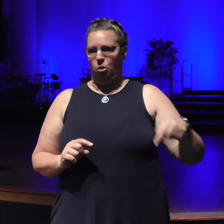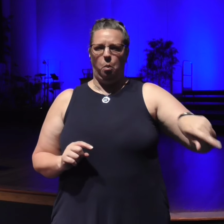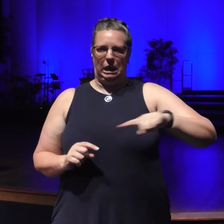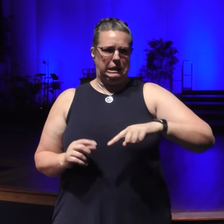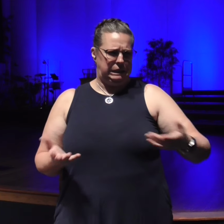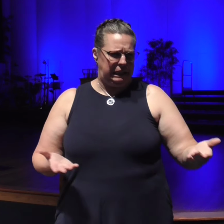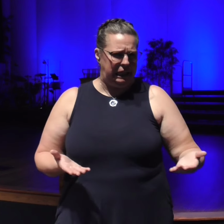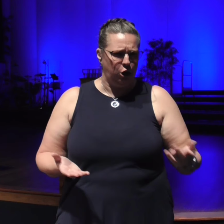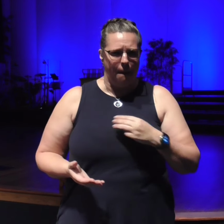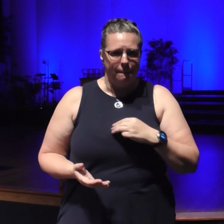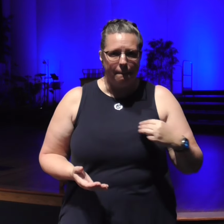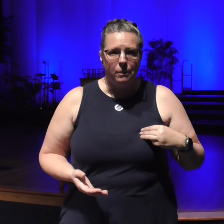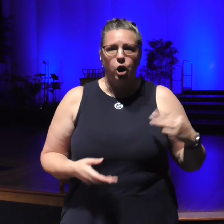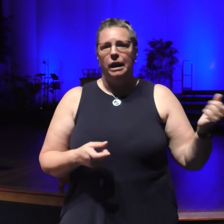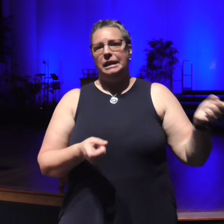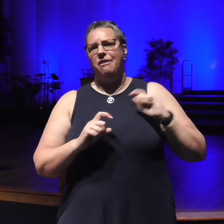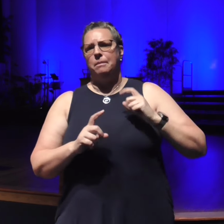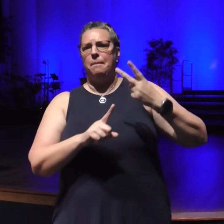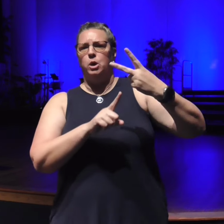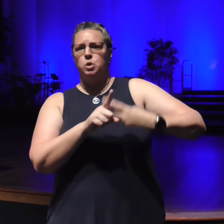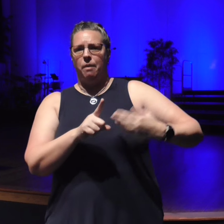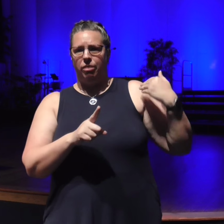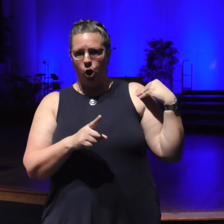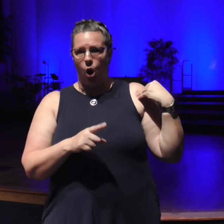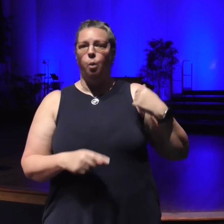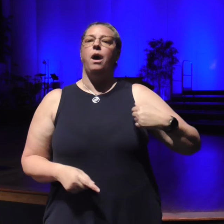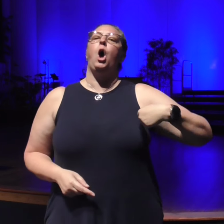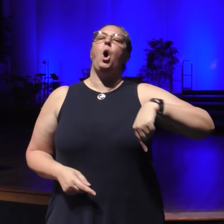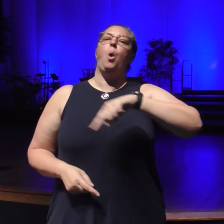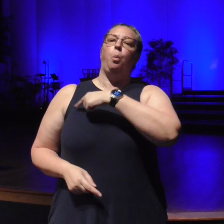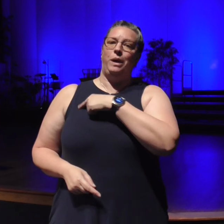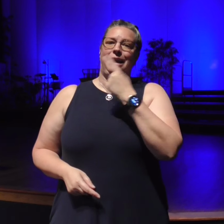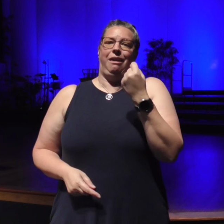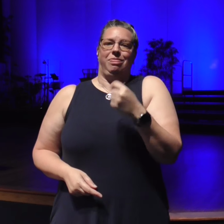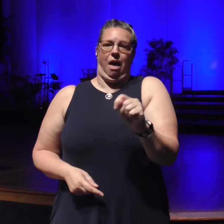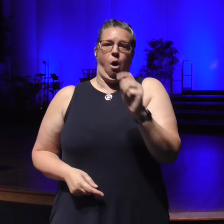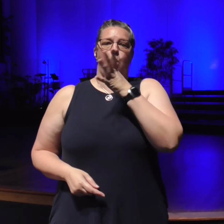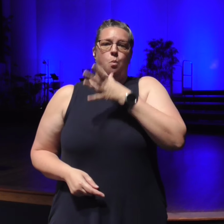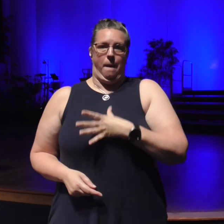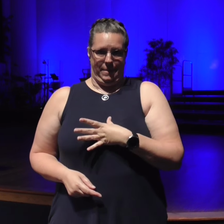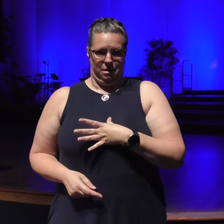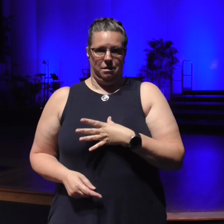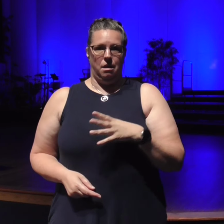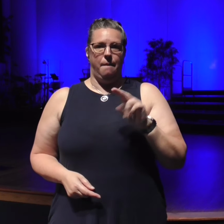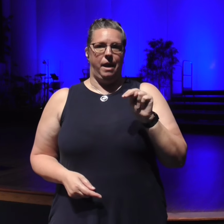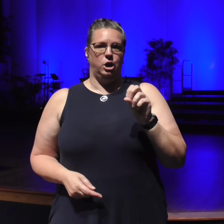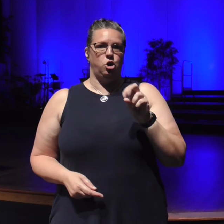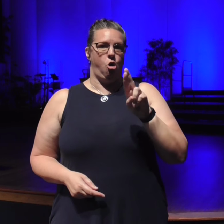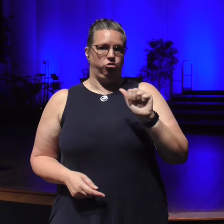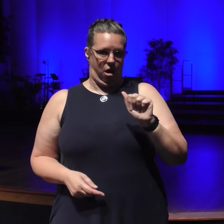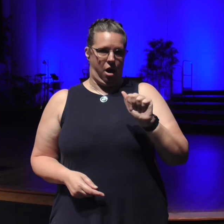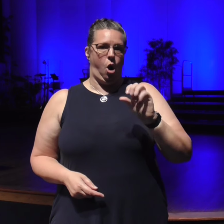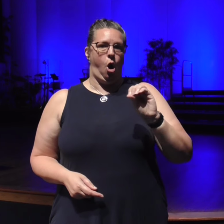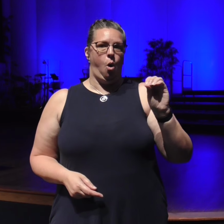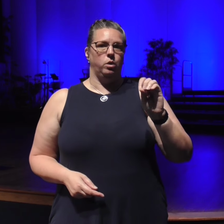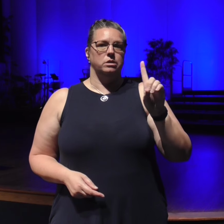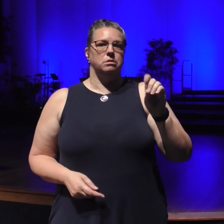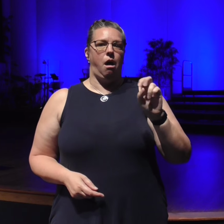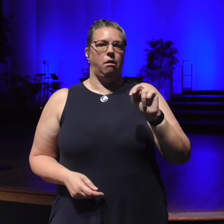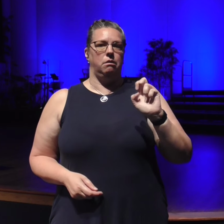with about 2 months ago, and it's called We the Women by Nora O'Donnell. It's a wonderful book that